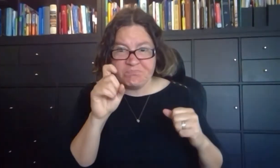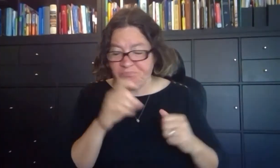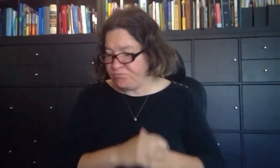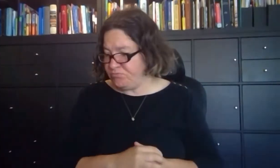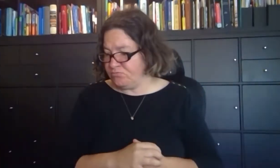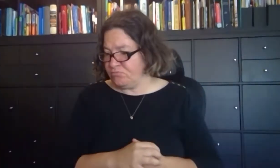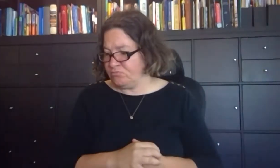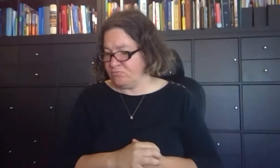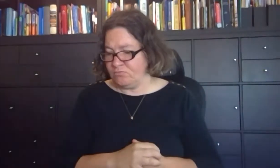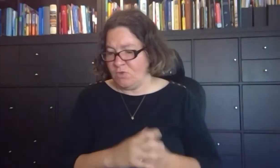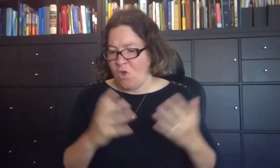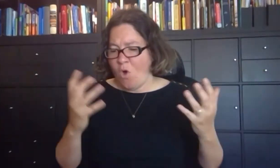we making assumptions?